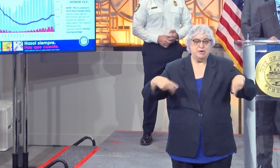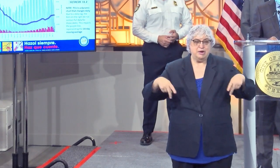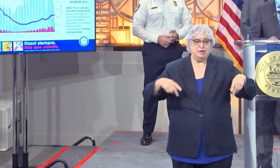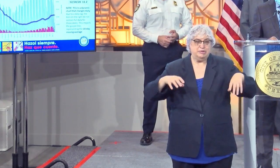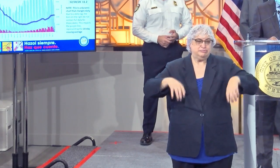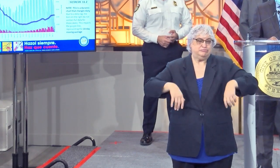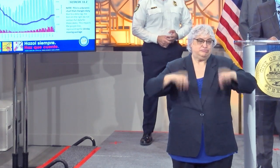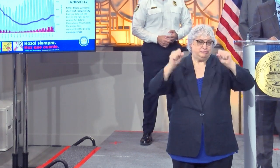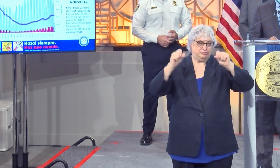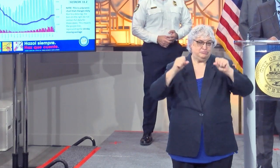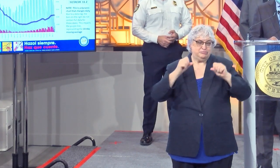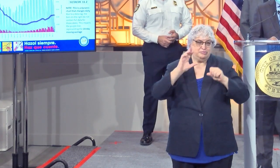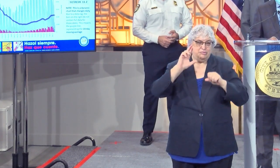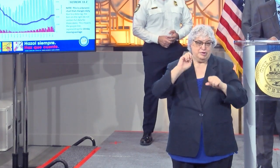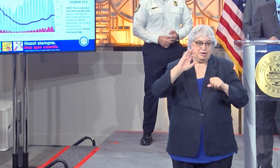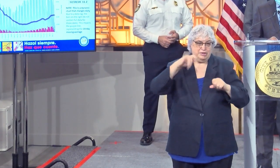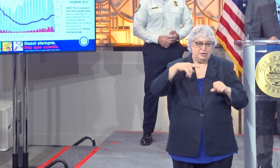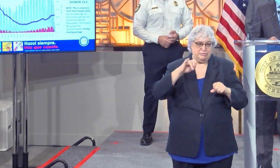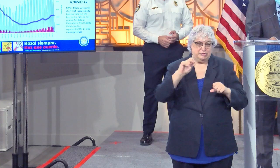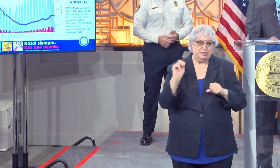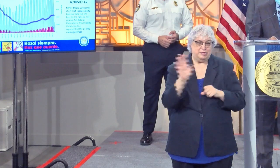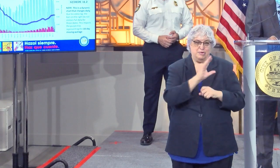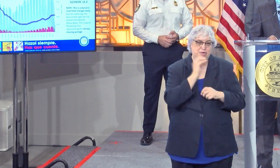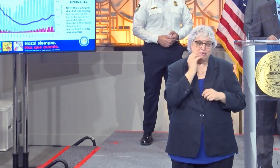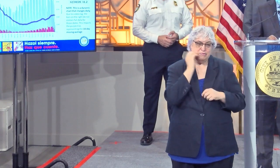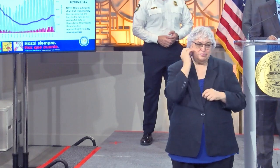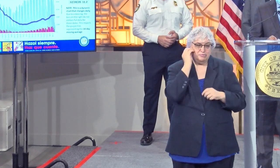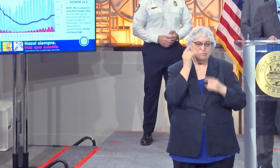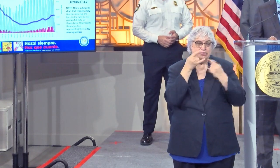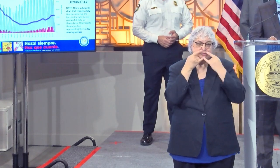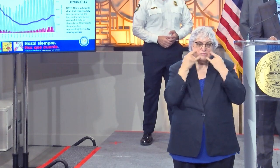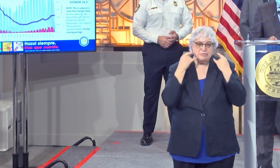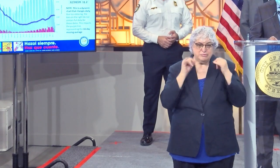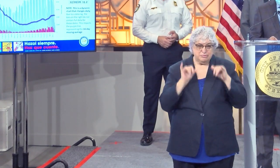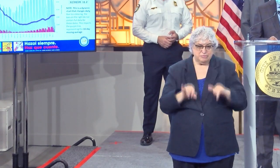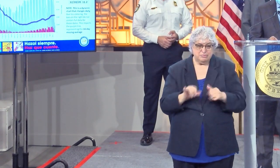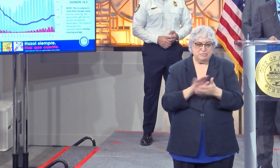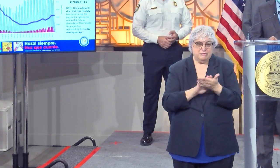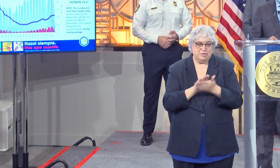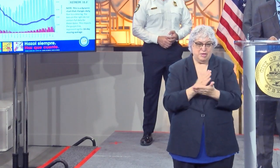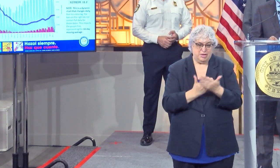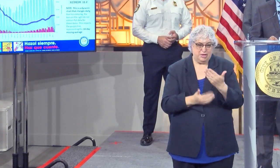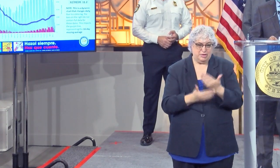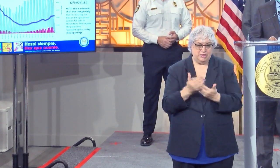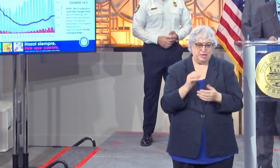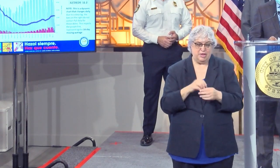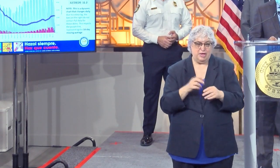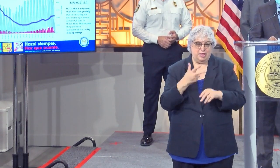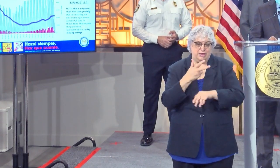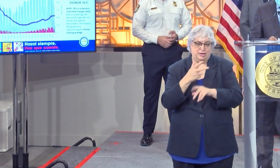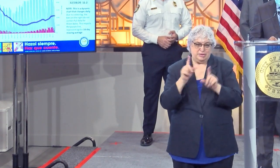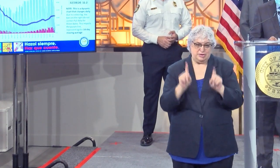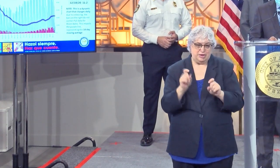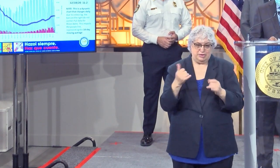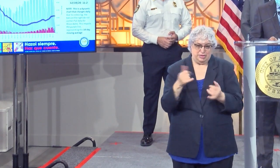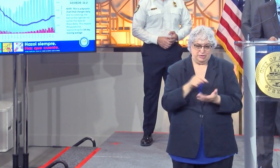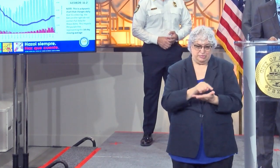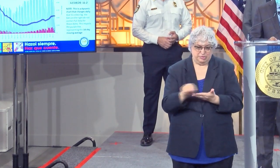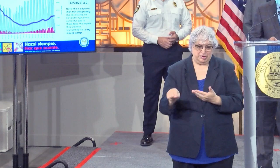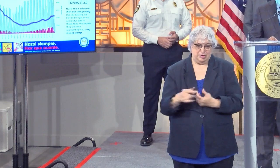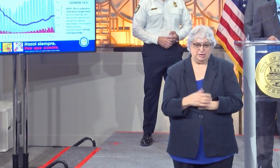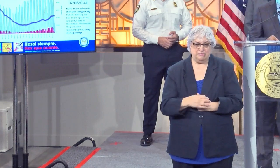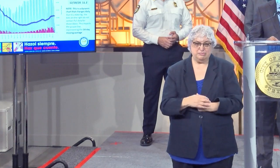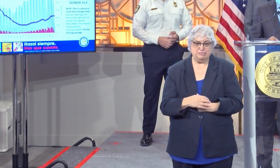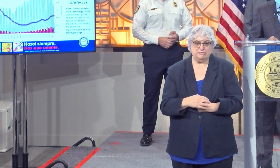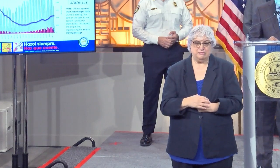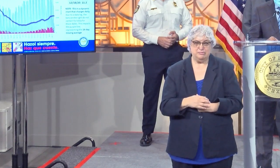receptions, including those at your home. Wear your mask, wash your hands, and get tested this week.